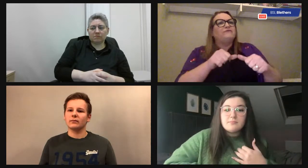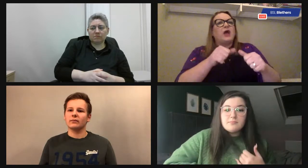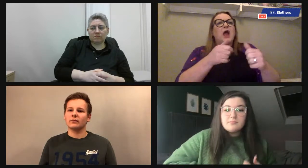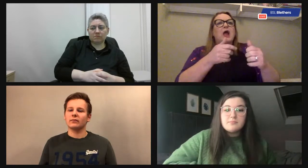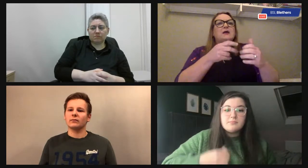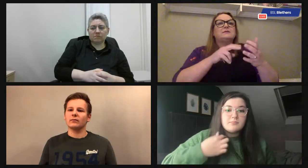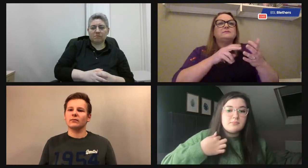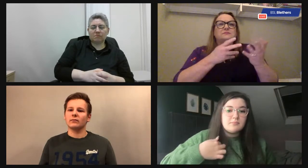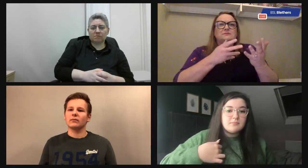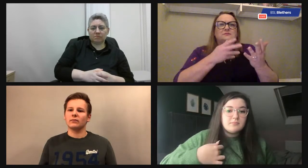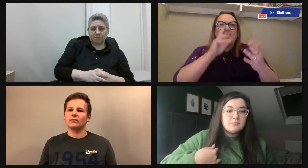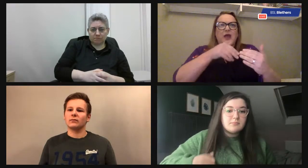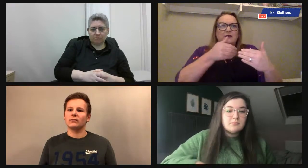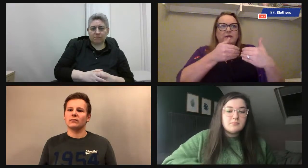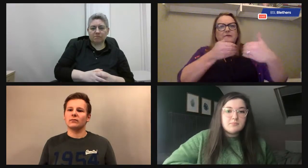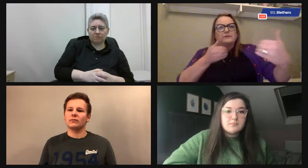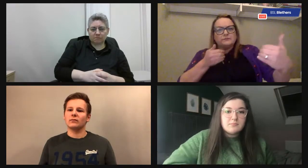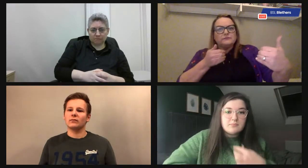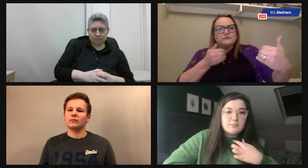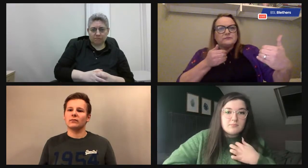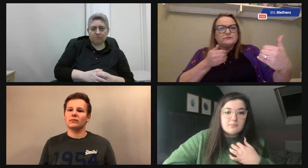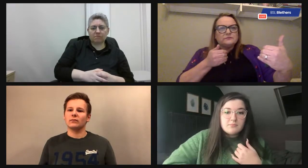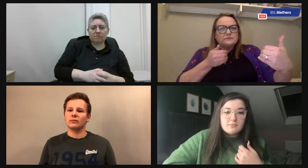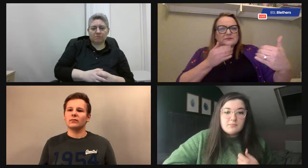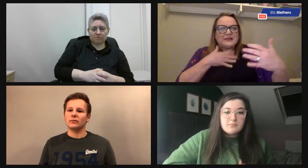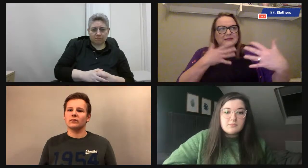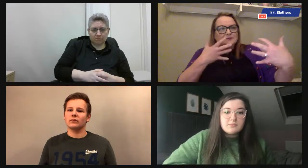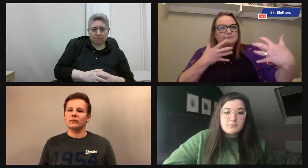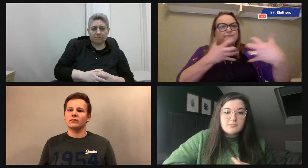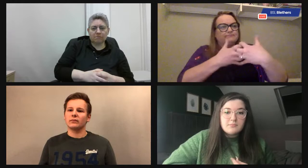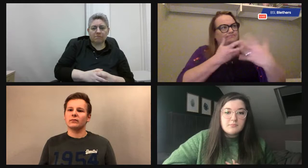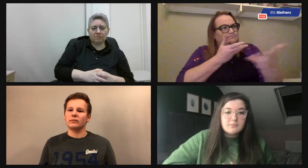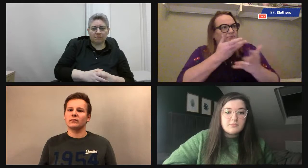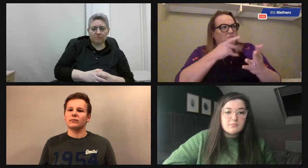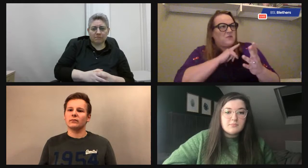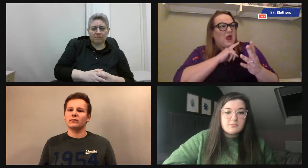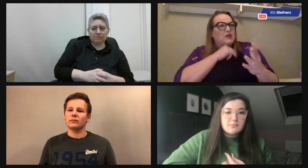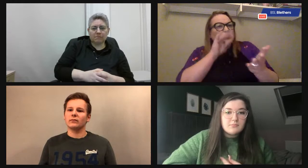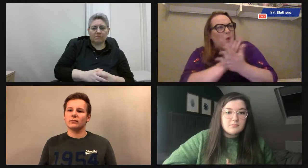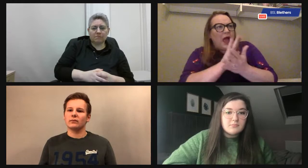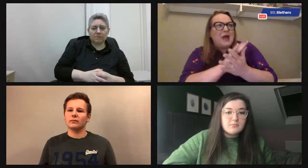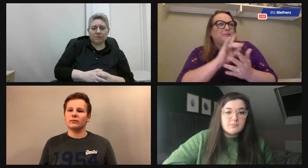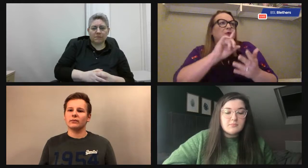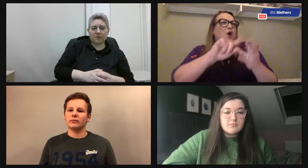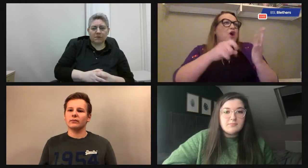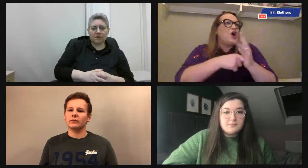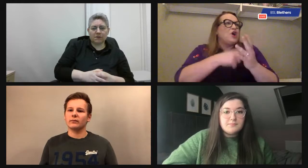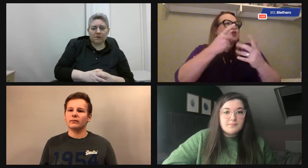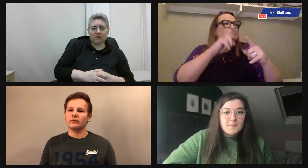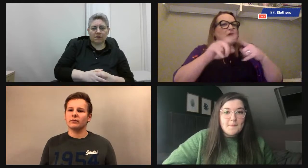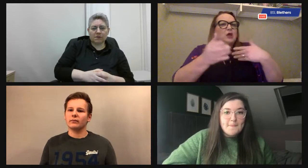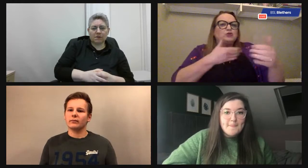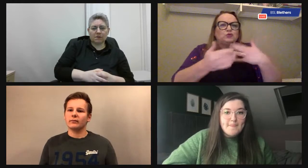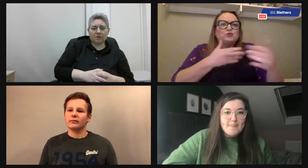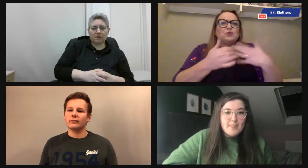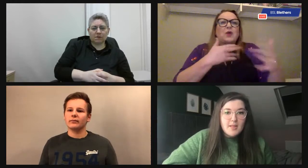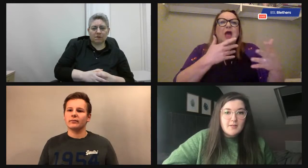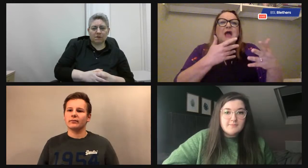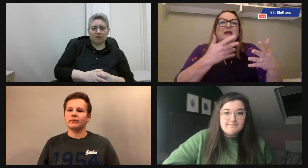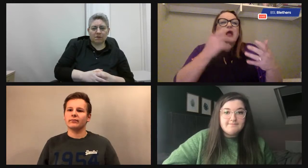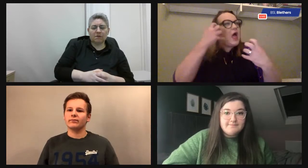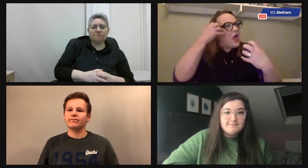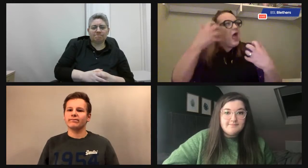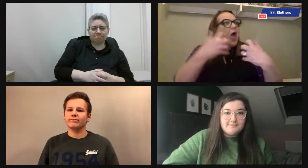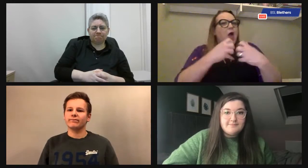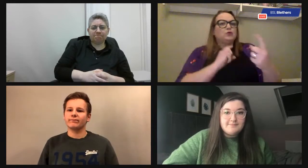and how they can actually solve things in a room together, how you can